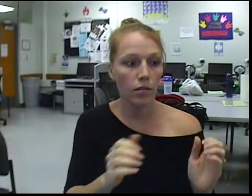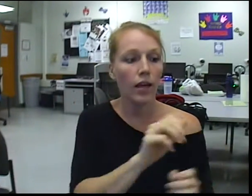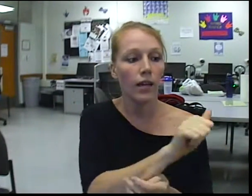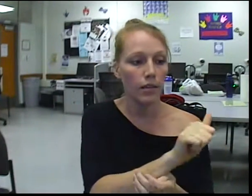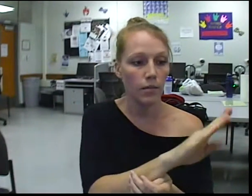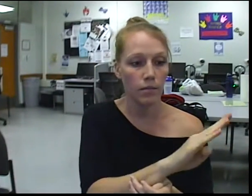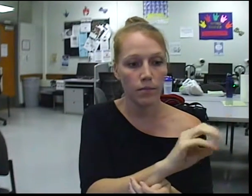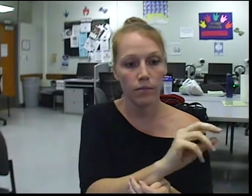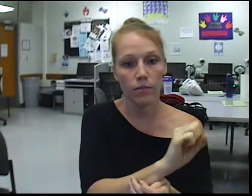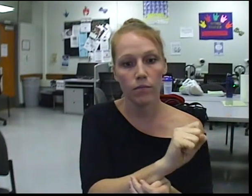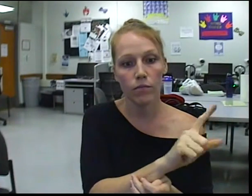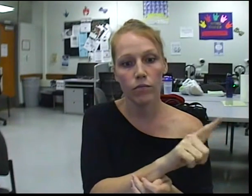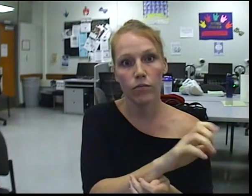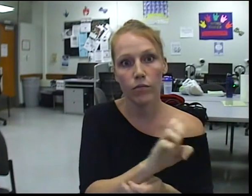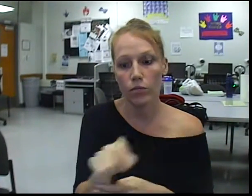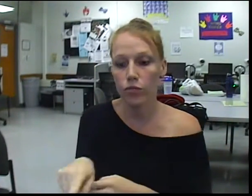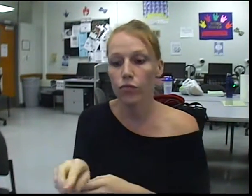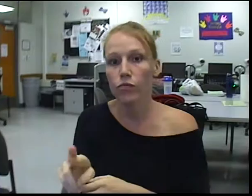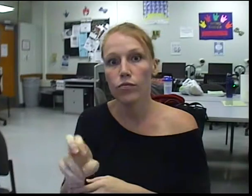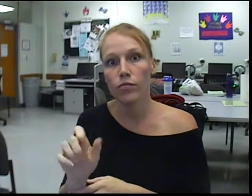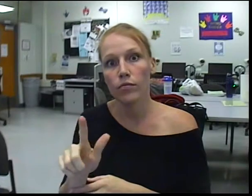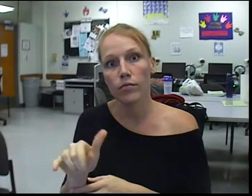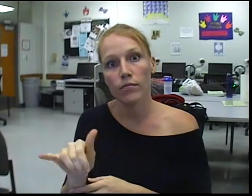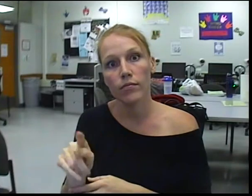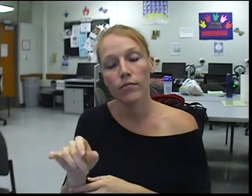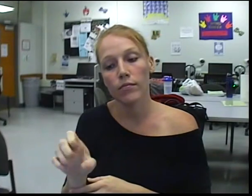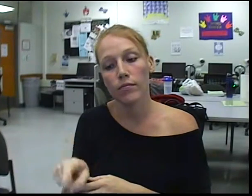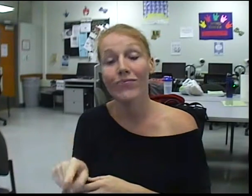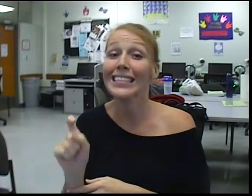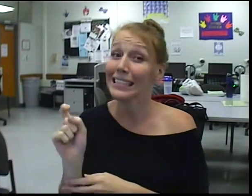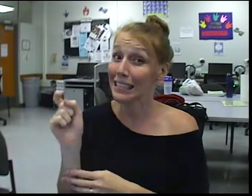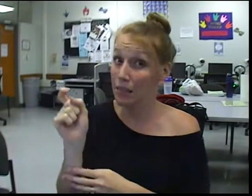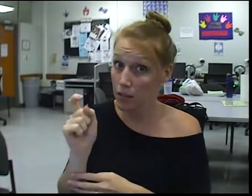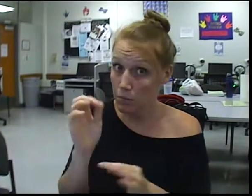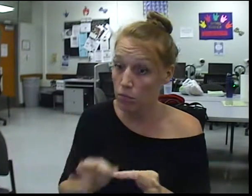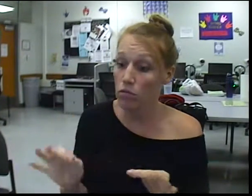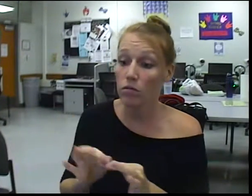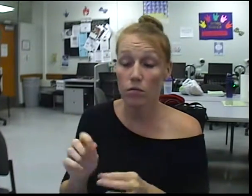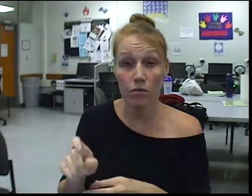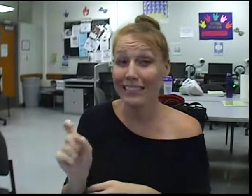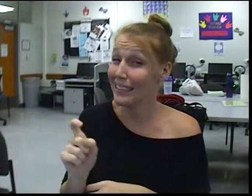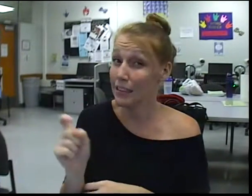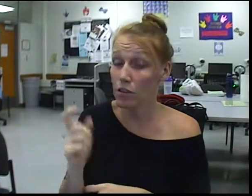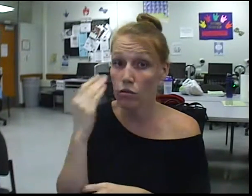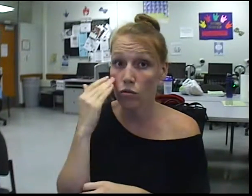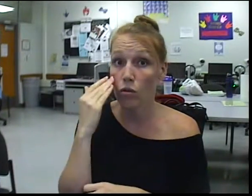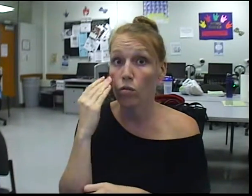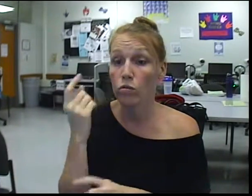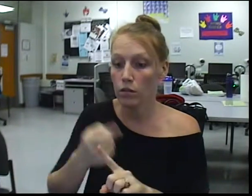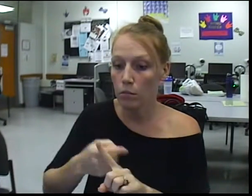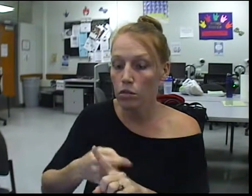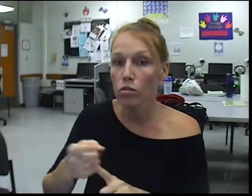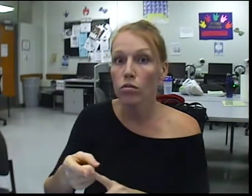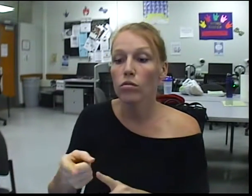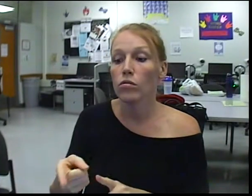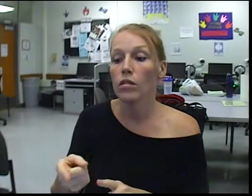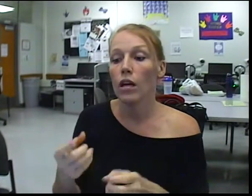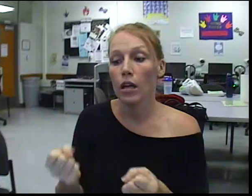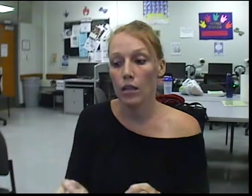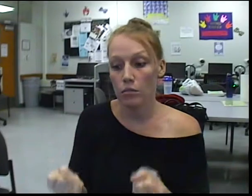To determine relative humidity, you have to know the temperature. You have to know how much moisture can actually be held in